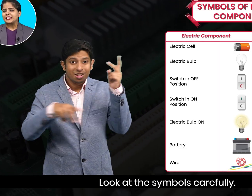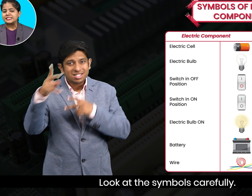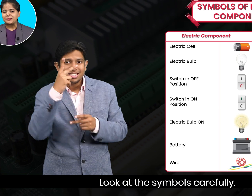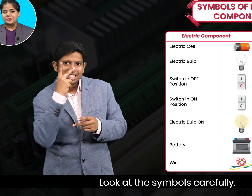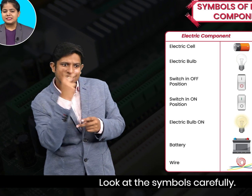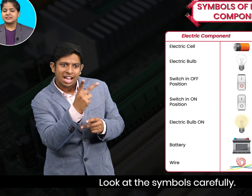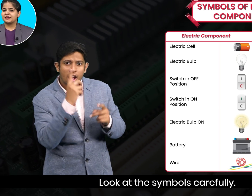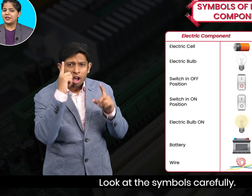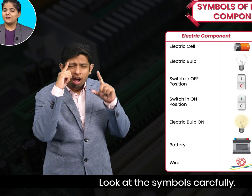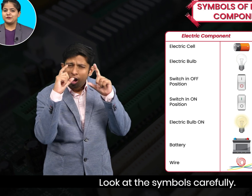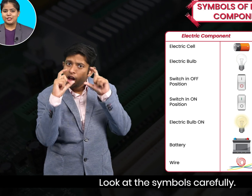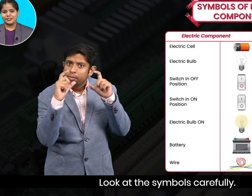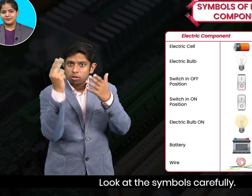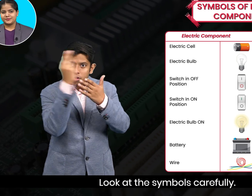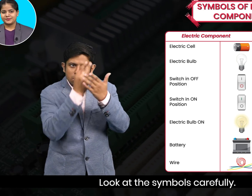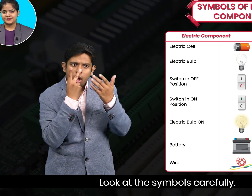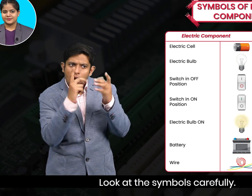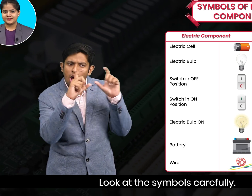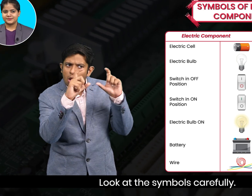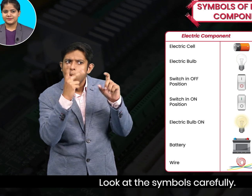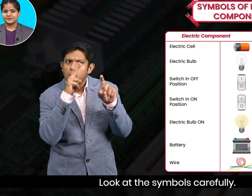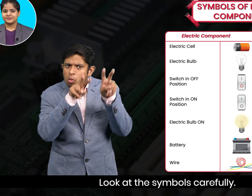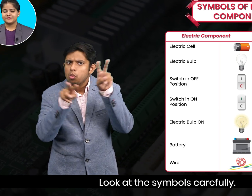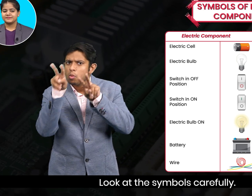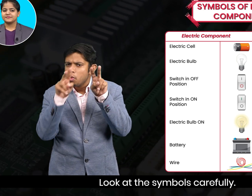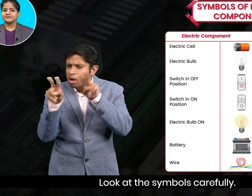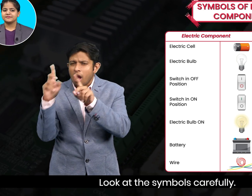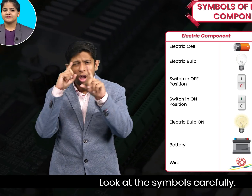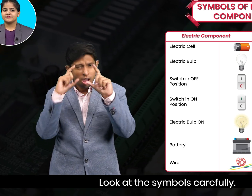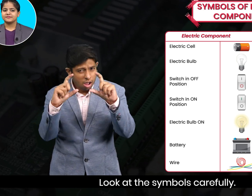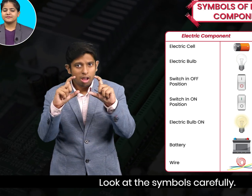Look at the symbols carefully.